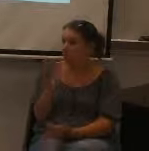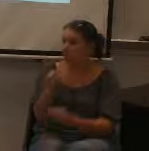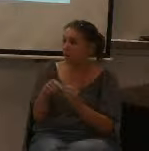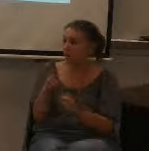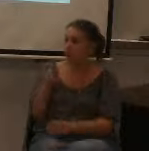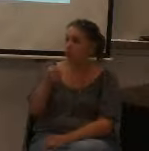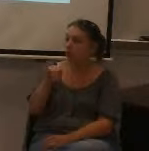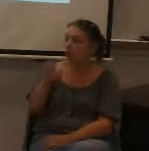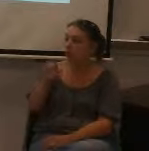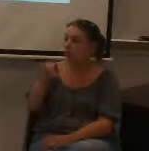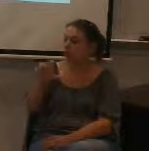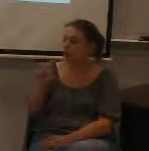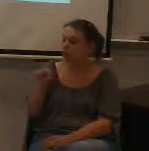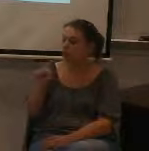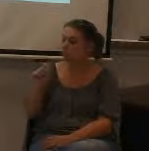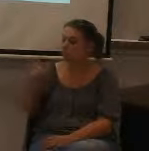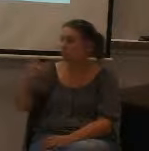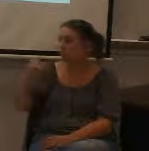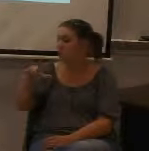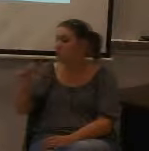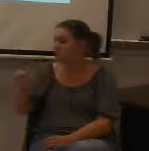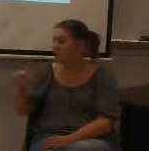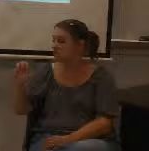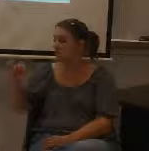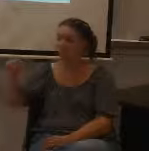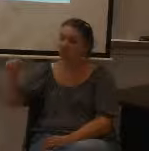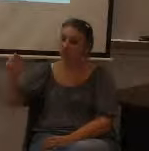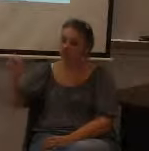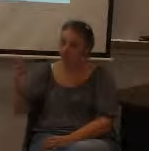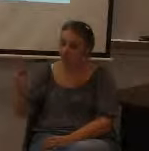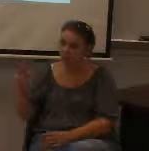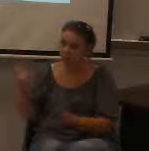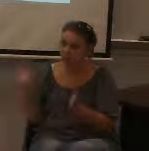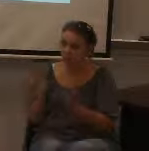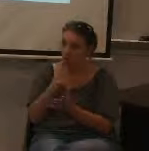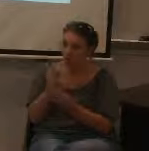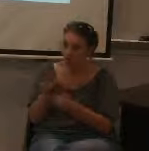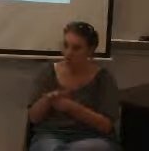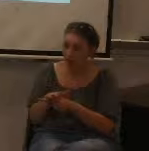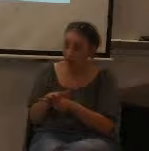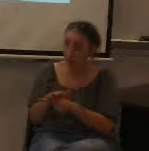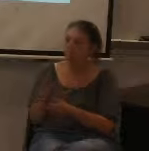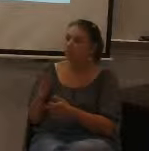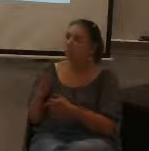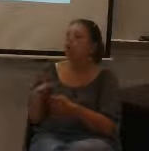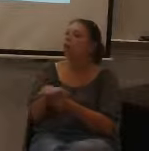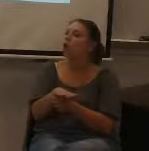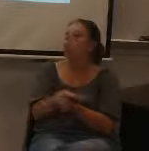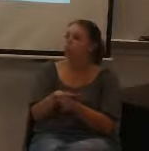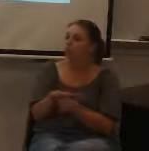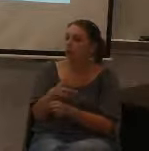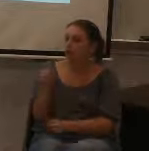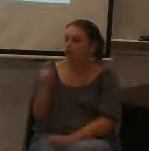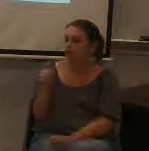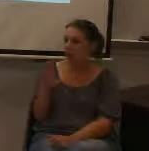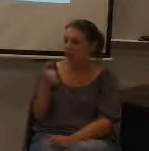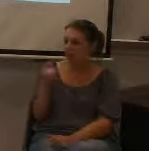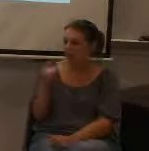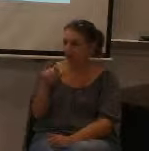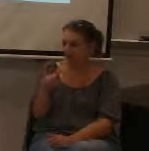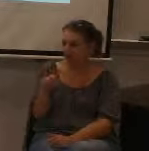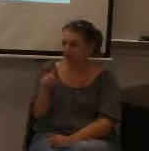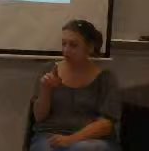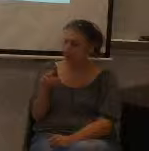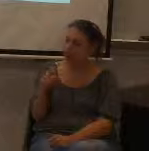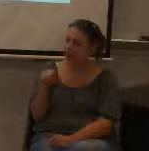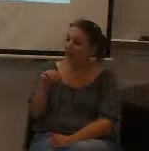pools of streams, ponds, small wetlands. Local habitat, we can think of a larger lake, maybe could